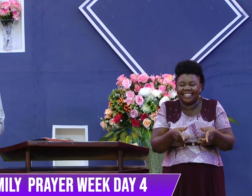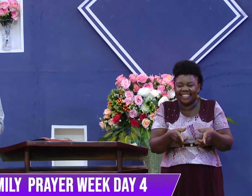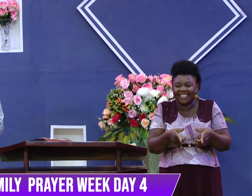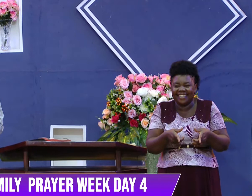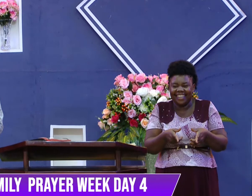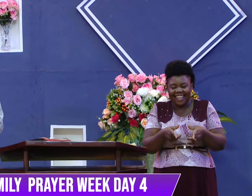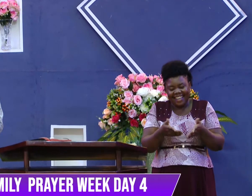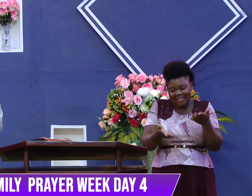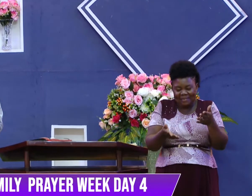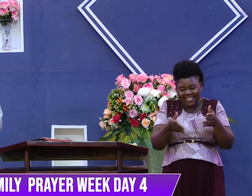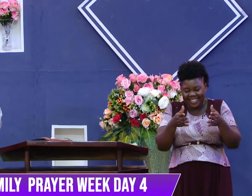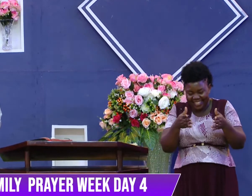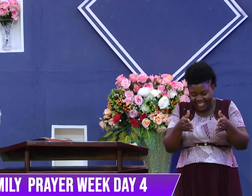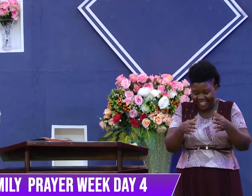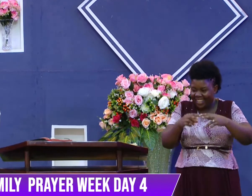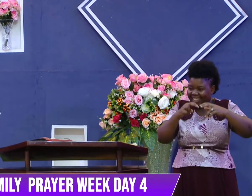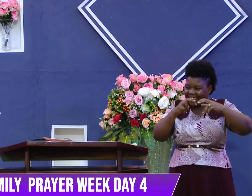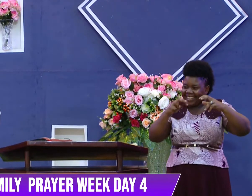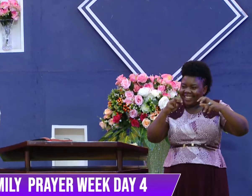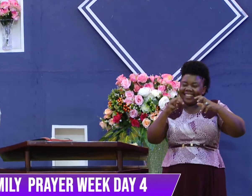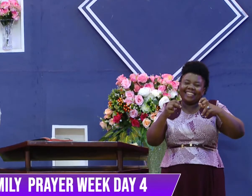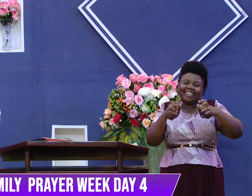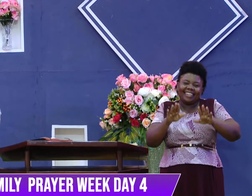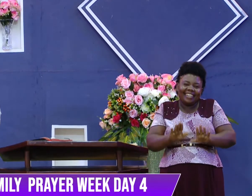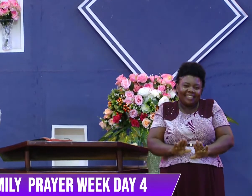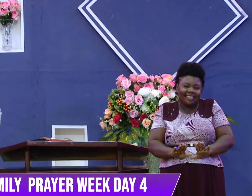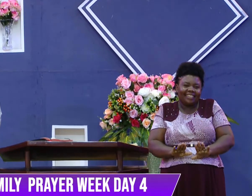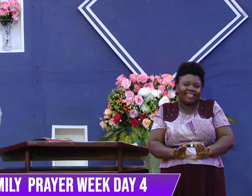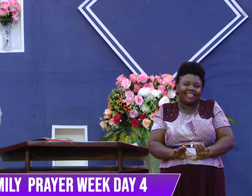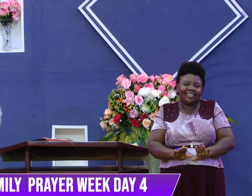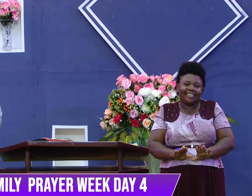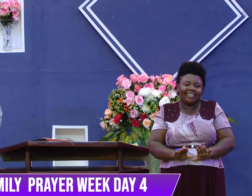or the west from the waistline and put it down.